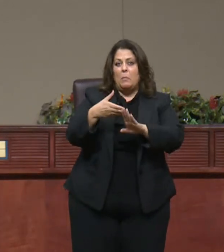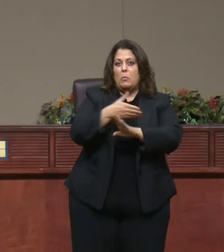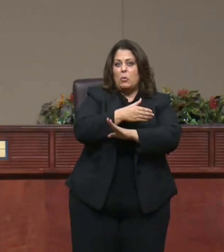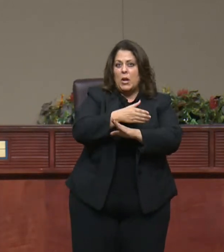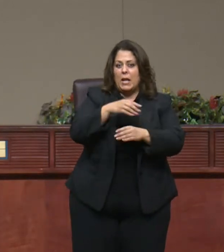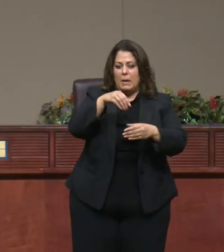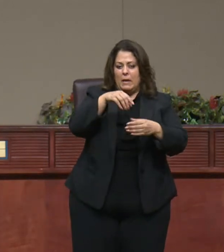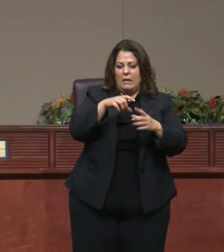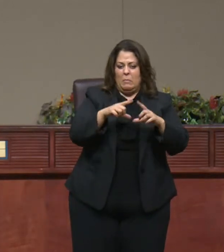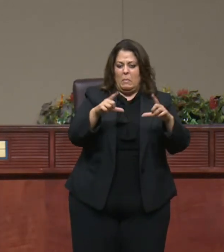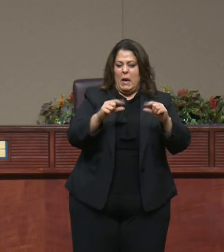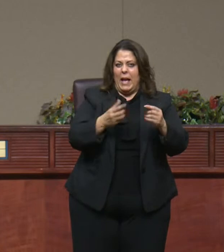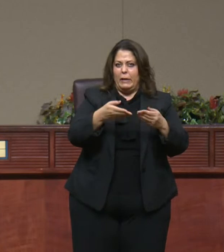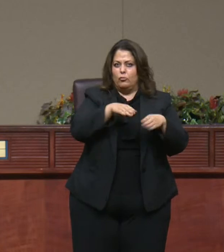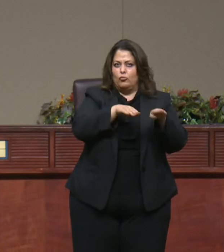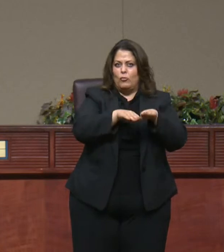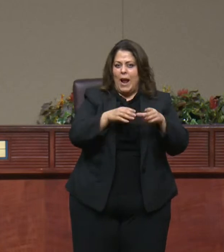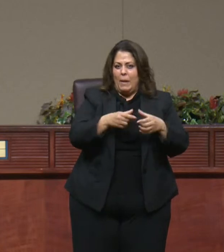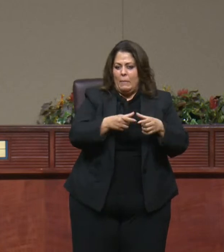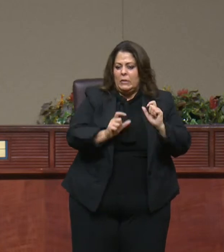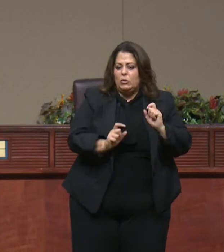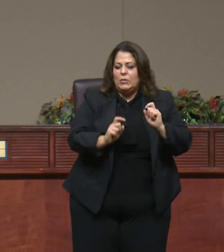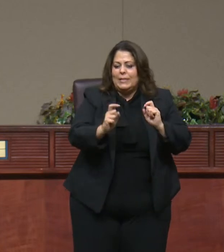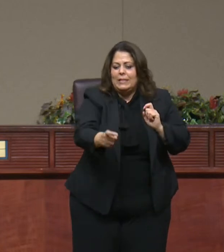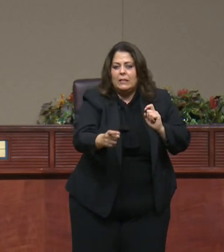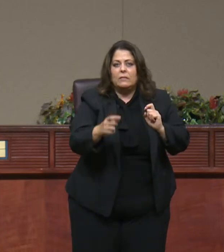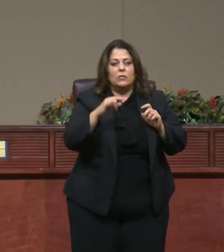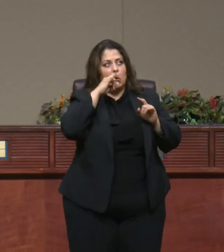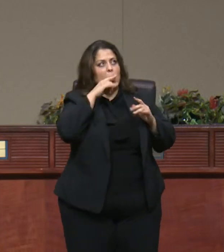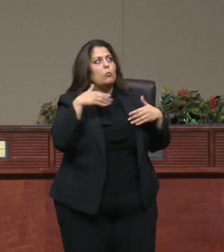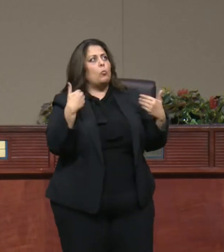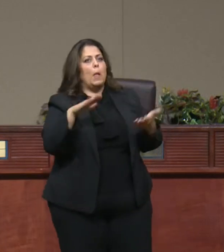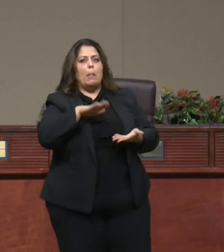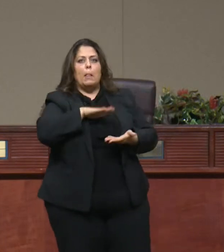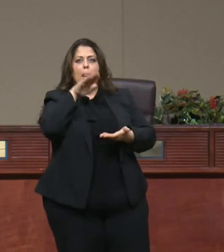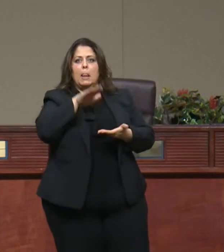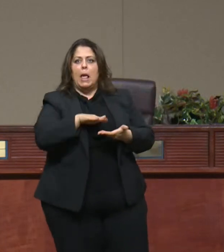it so that the kids can reduce the